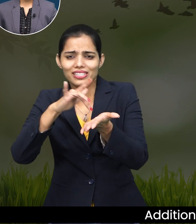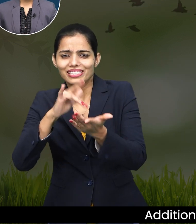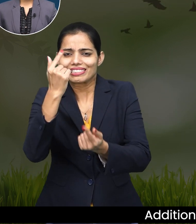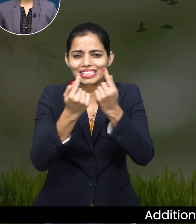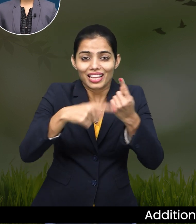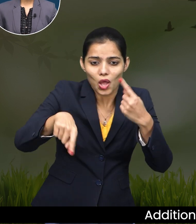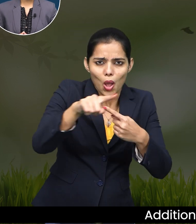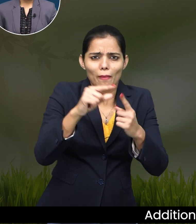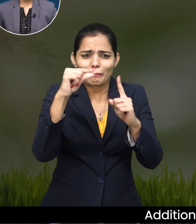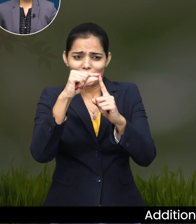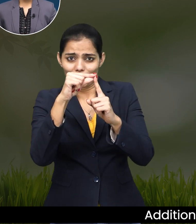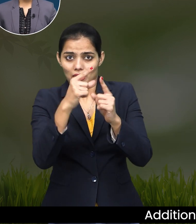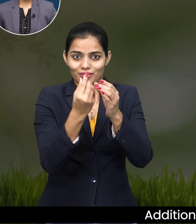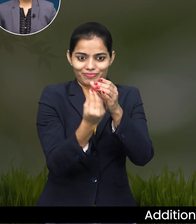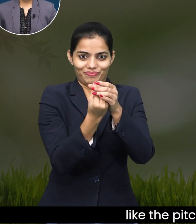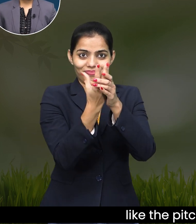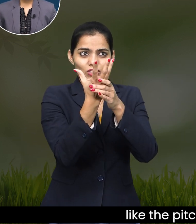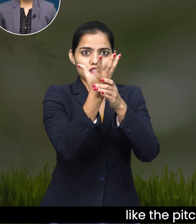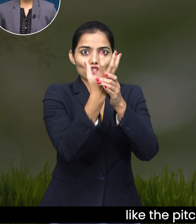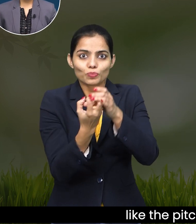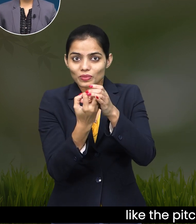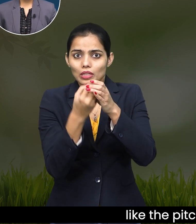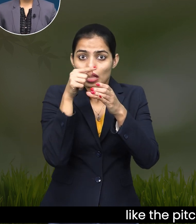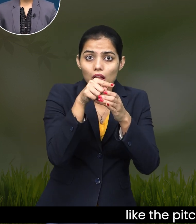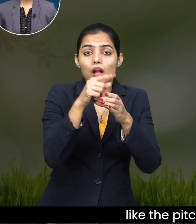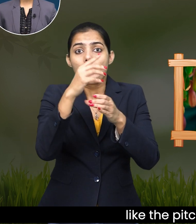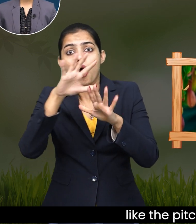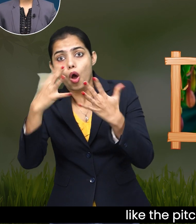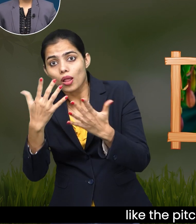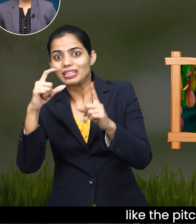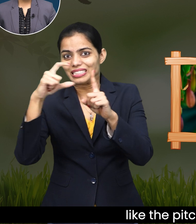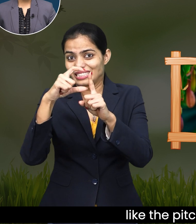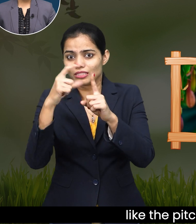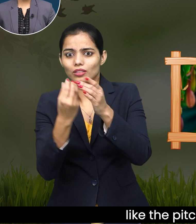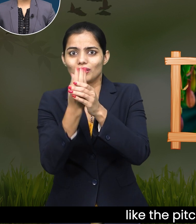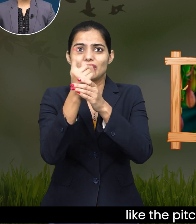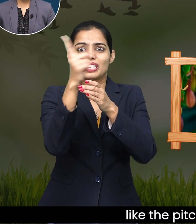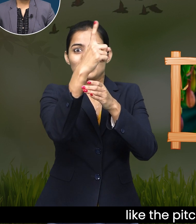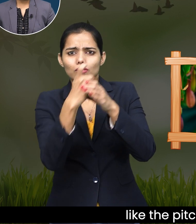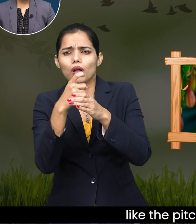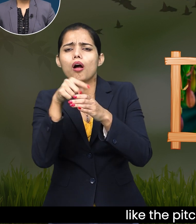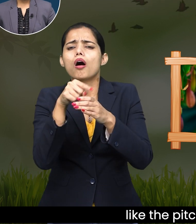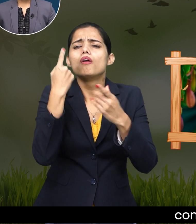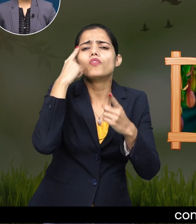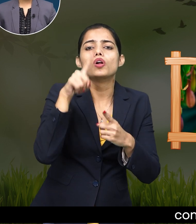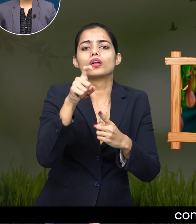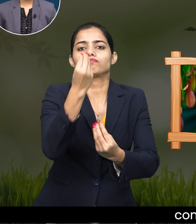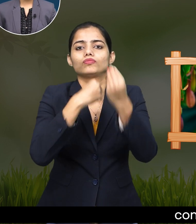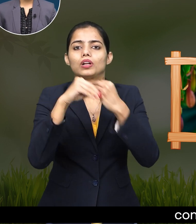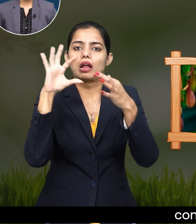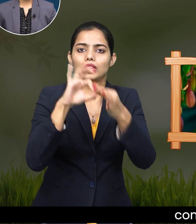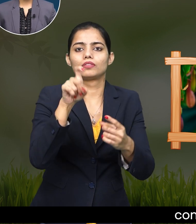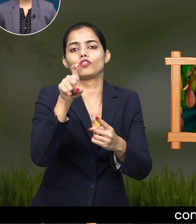Additionally, certain plants like the pitcher plant and drosera